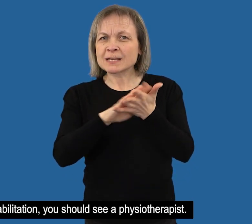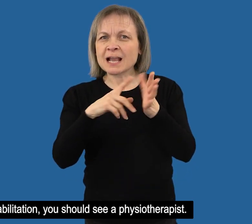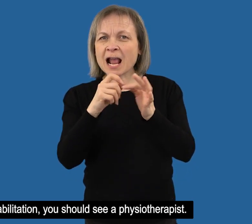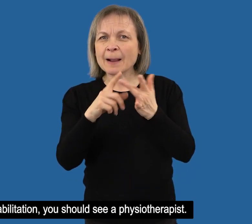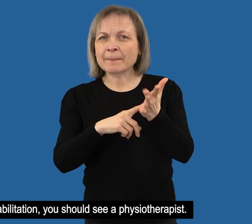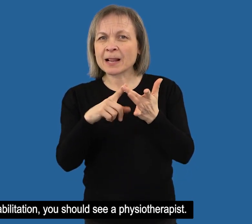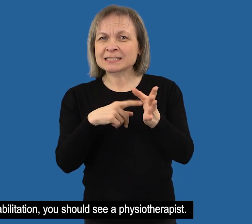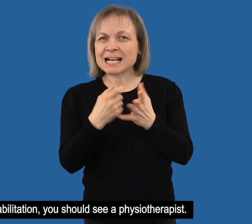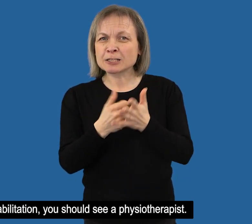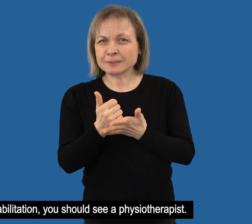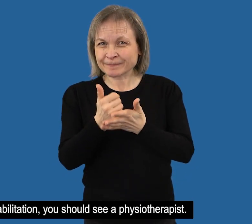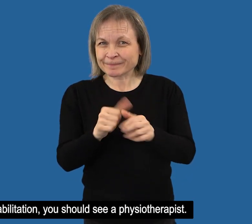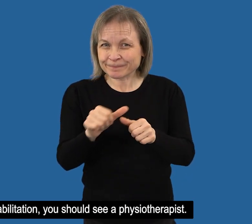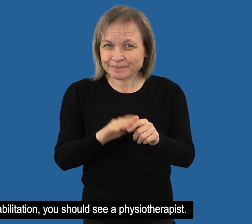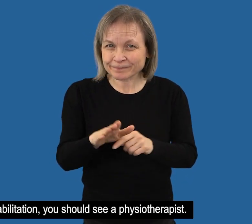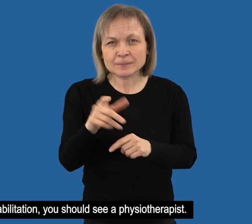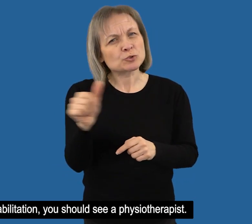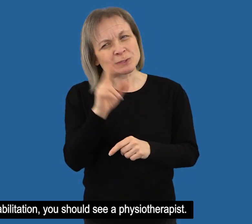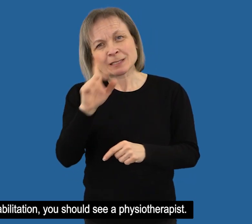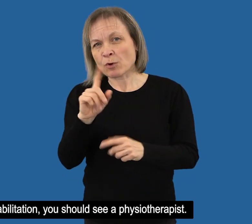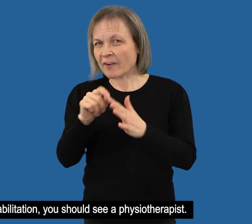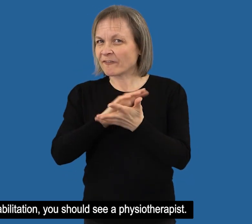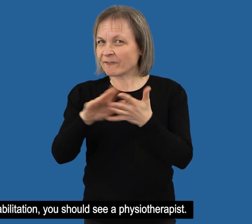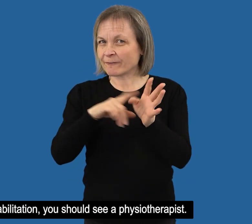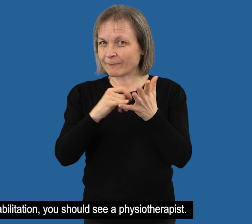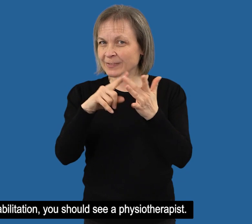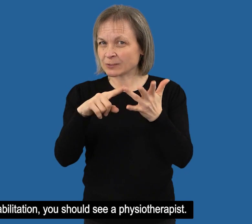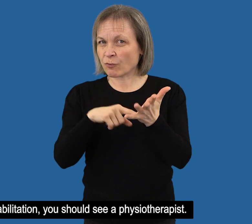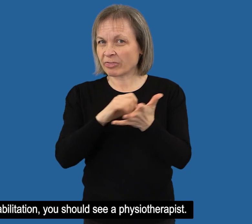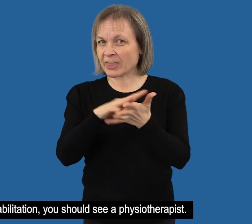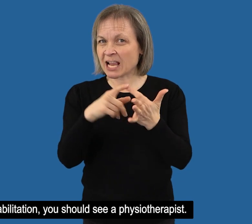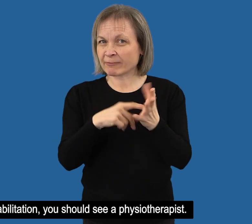As part of your rehabilitation, you should see a physiotherapist.